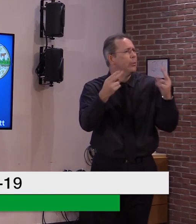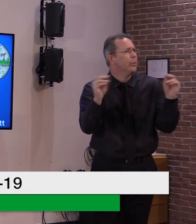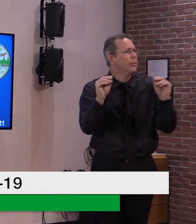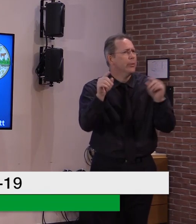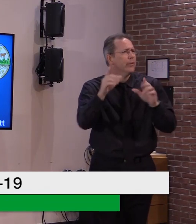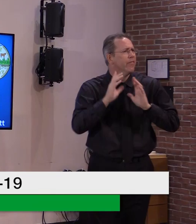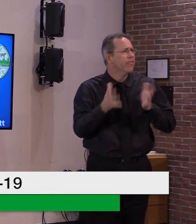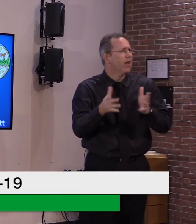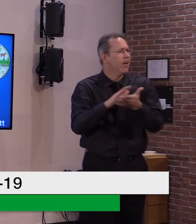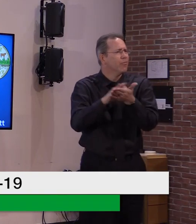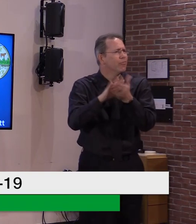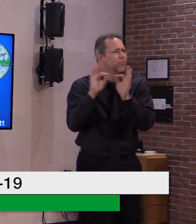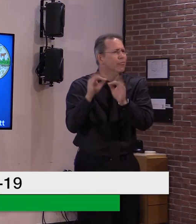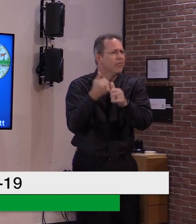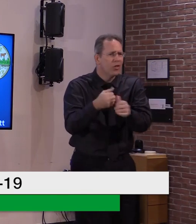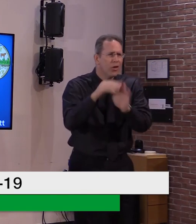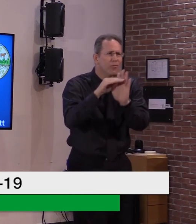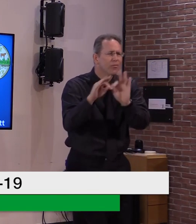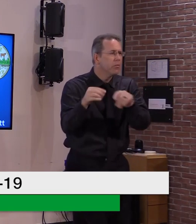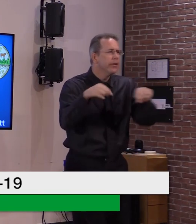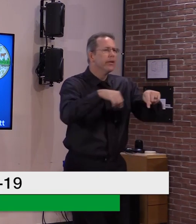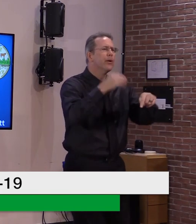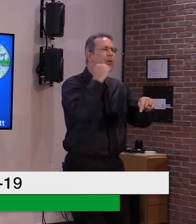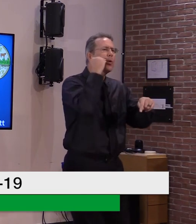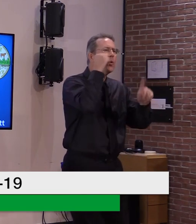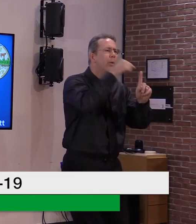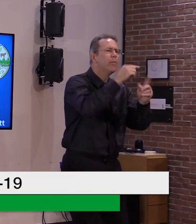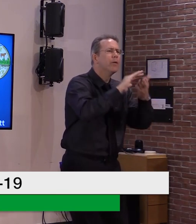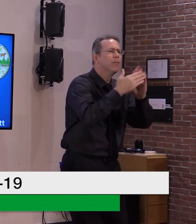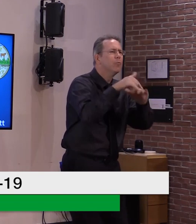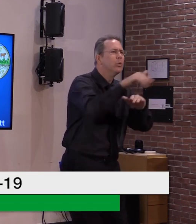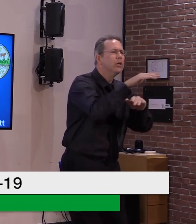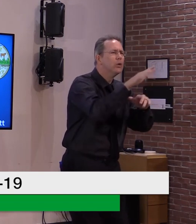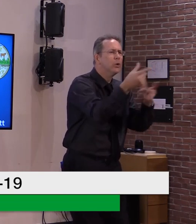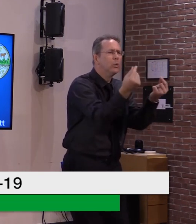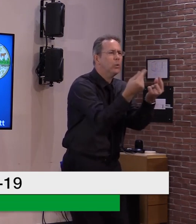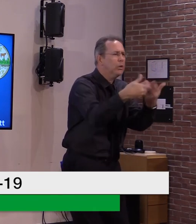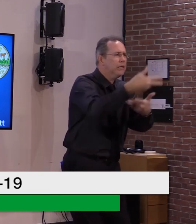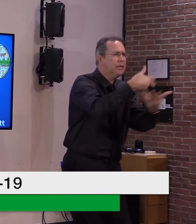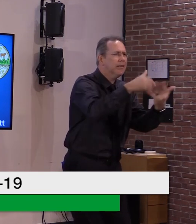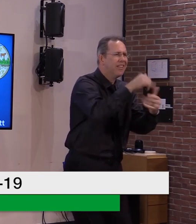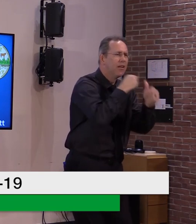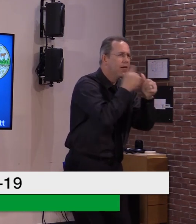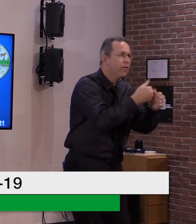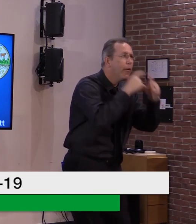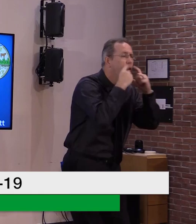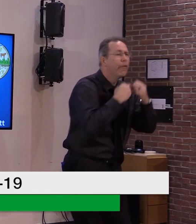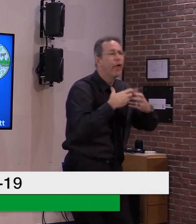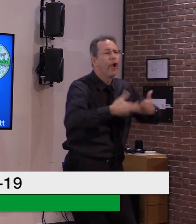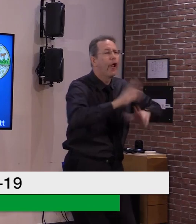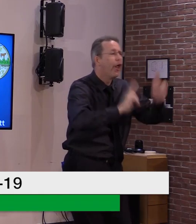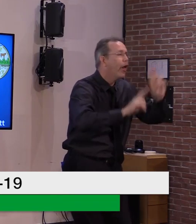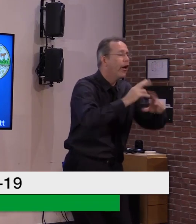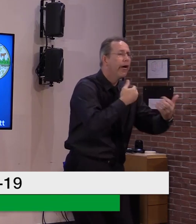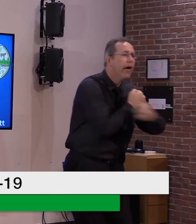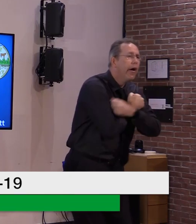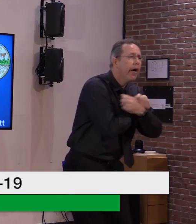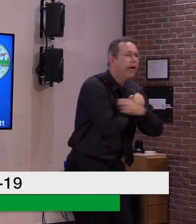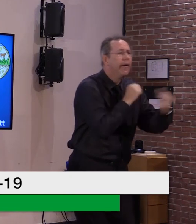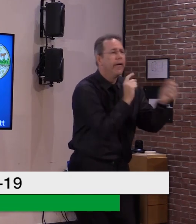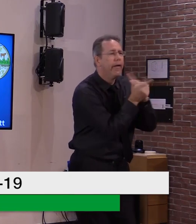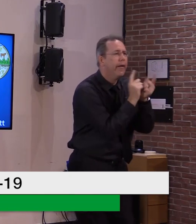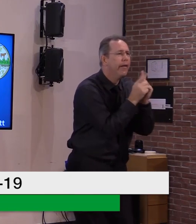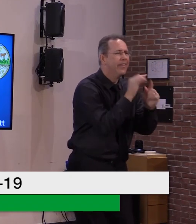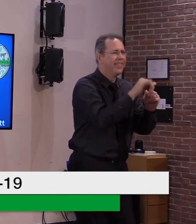right now and so if we can prevent that from happening we won't have to take any further measures and then regarding um